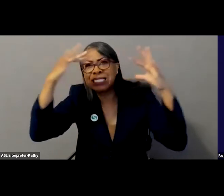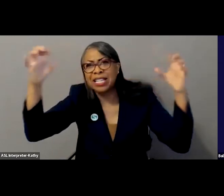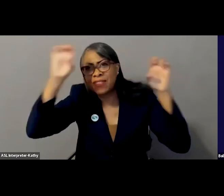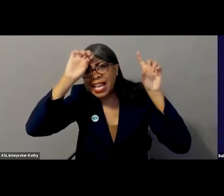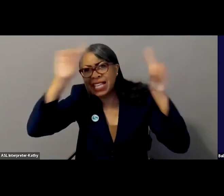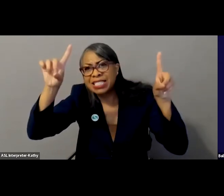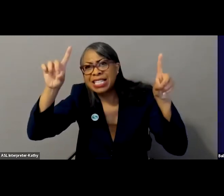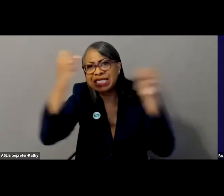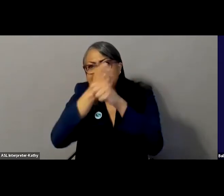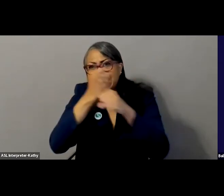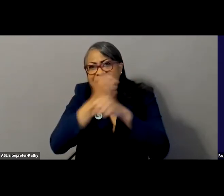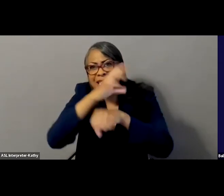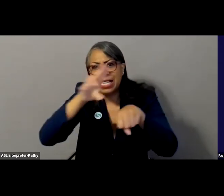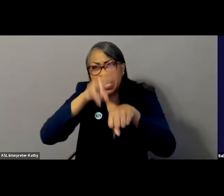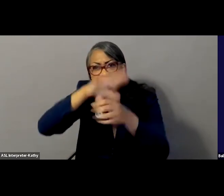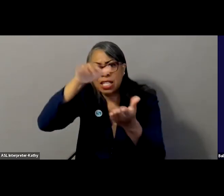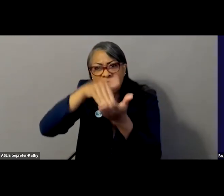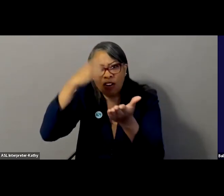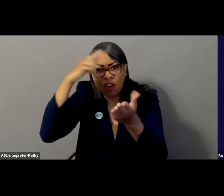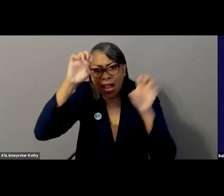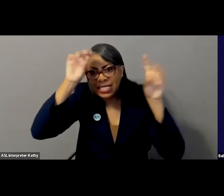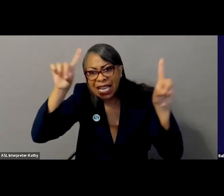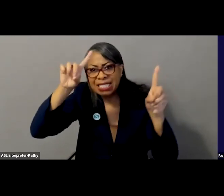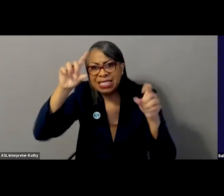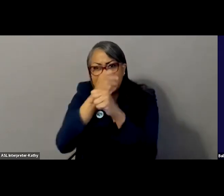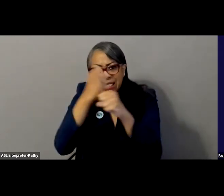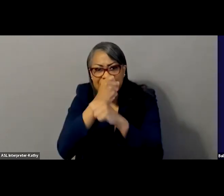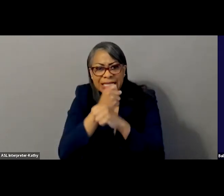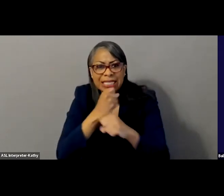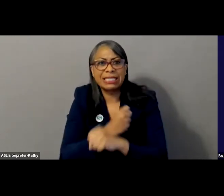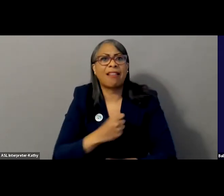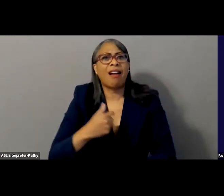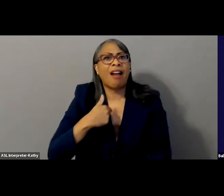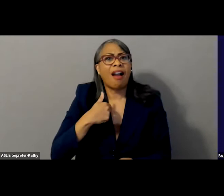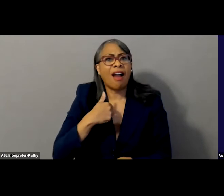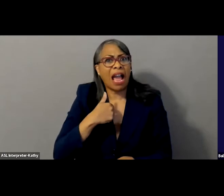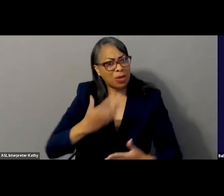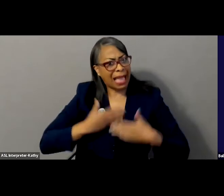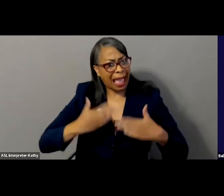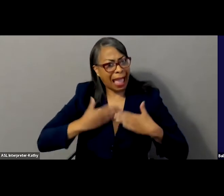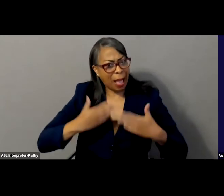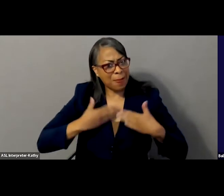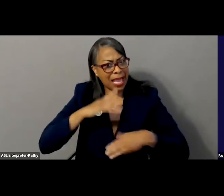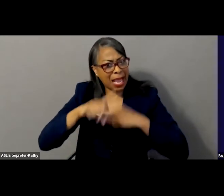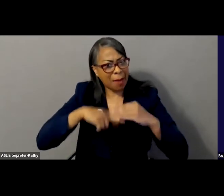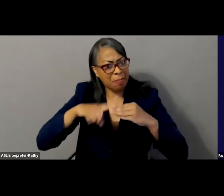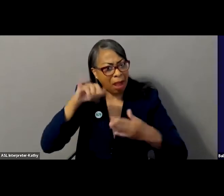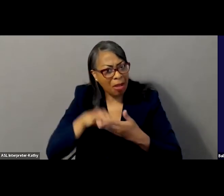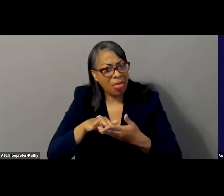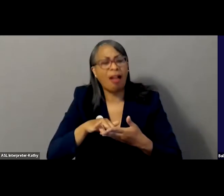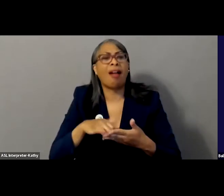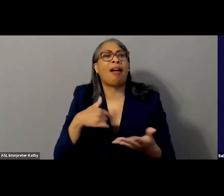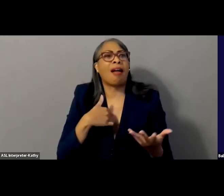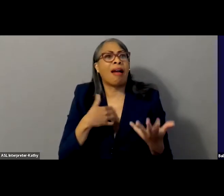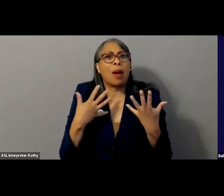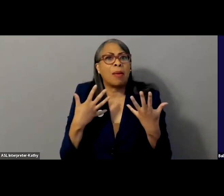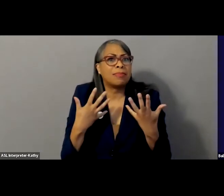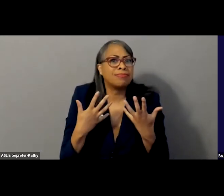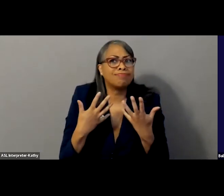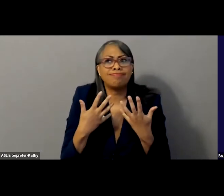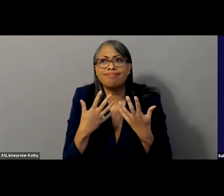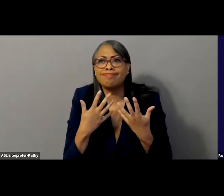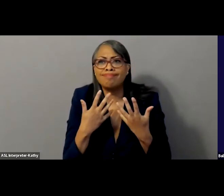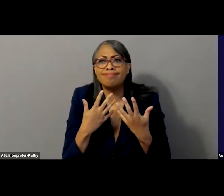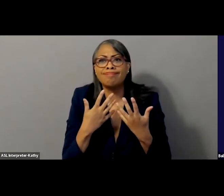education statistics, the National Center for Education Statistics, I was happy about that, and I was